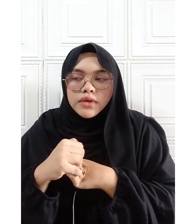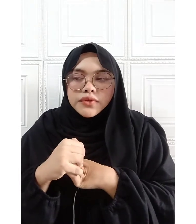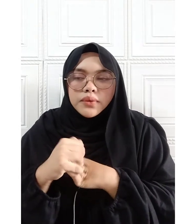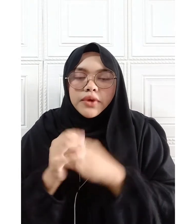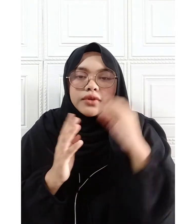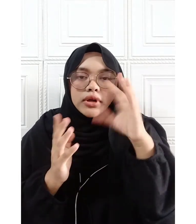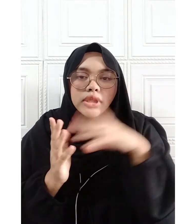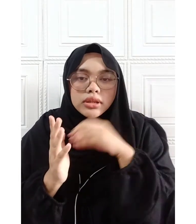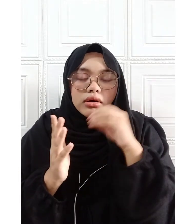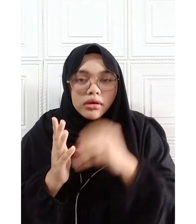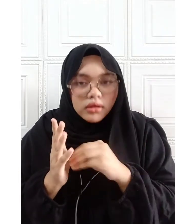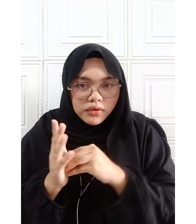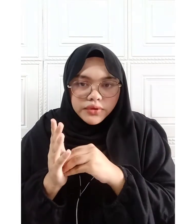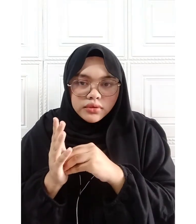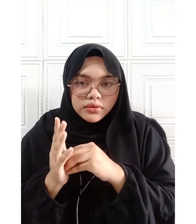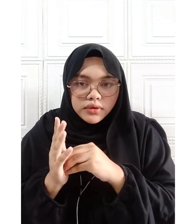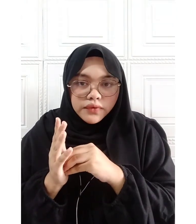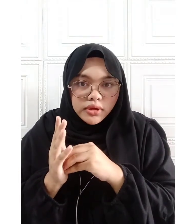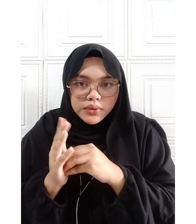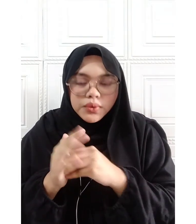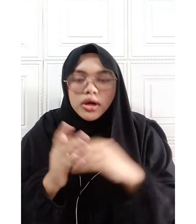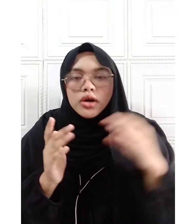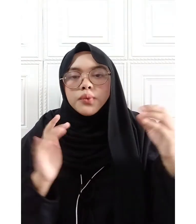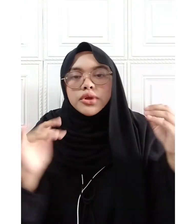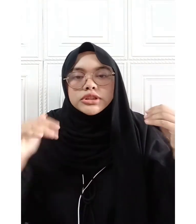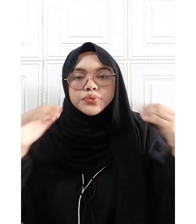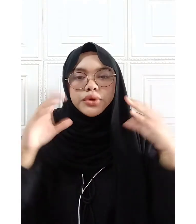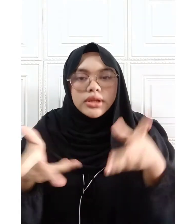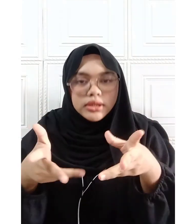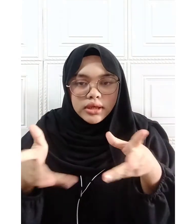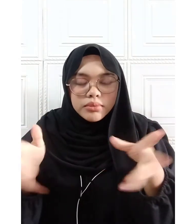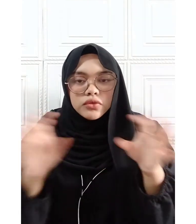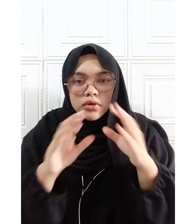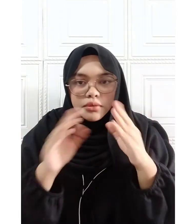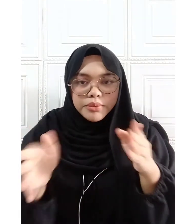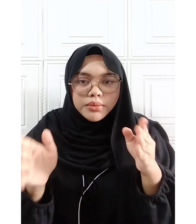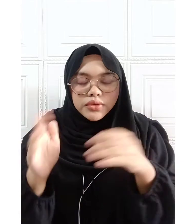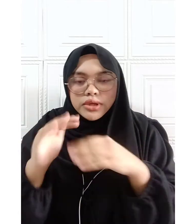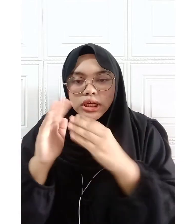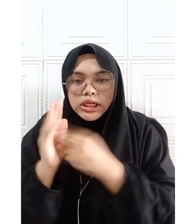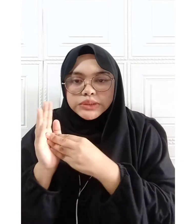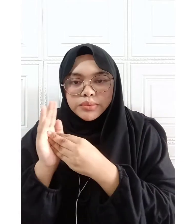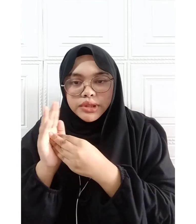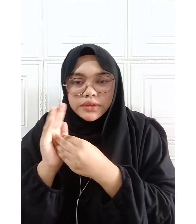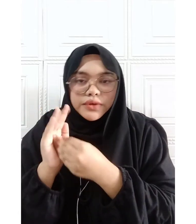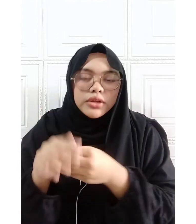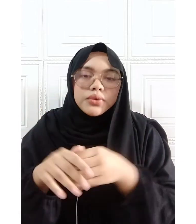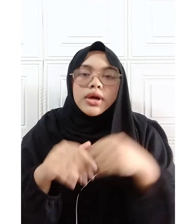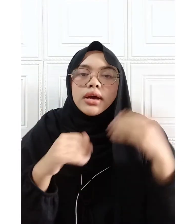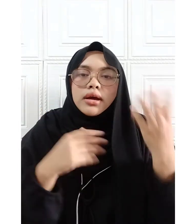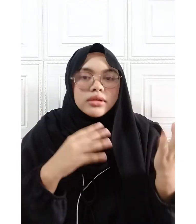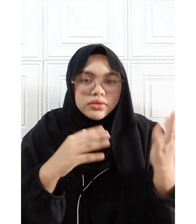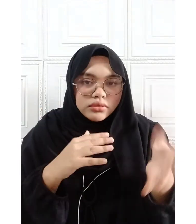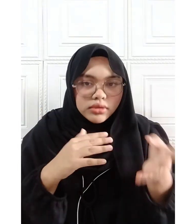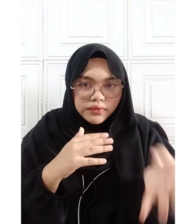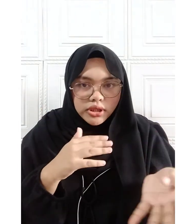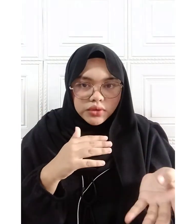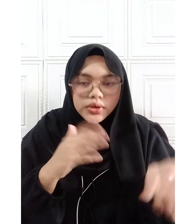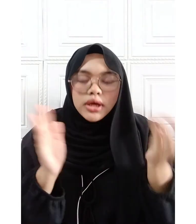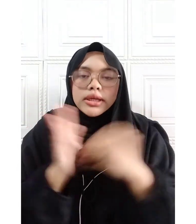After we have calculated all of the theoretical value, we just put it in the table to compare between the experimental value and the theoretical value. Then